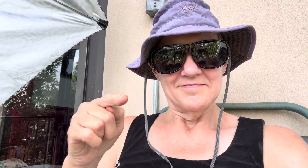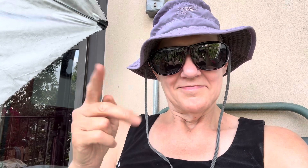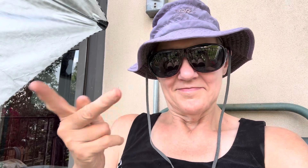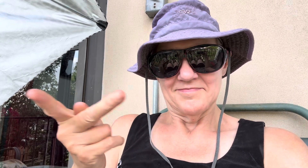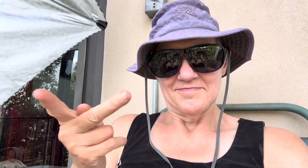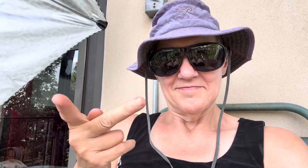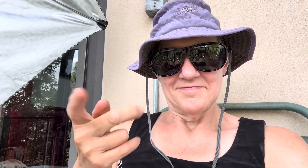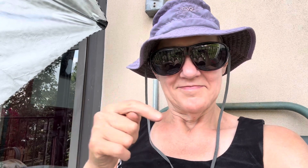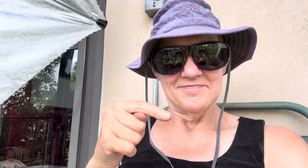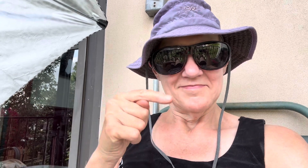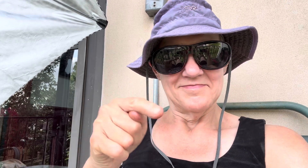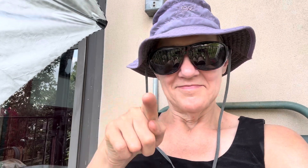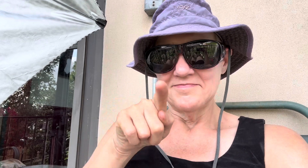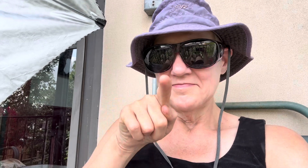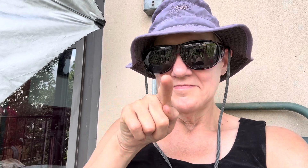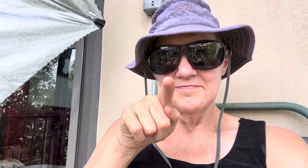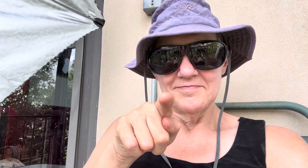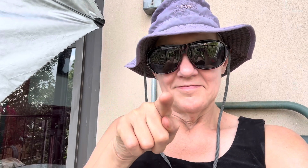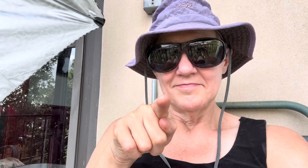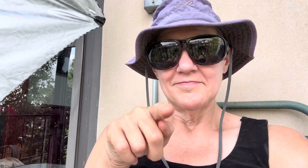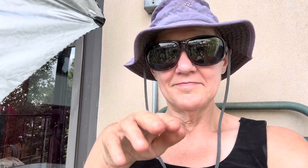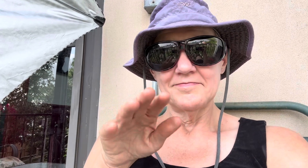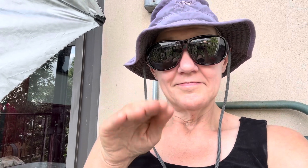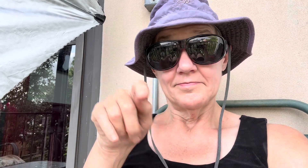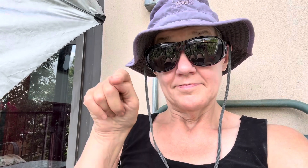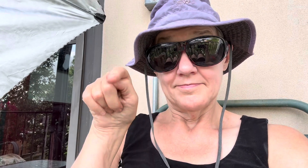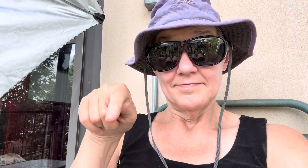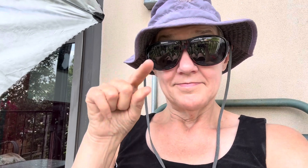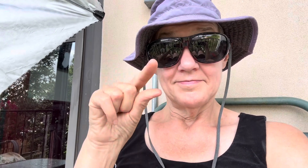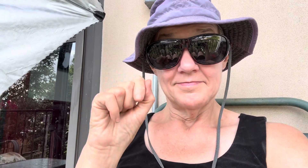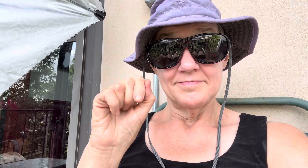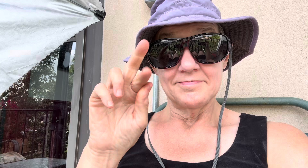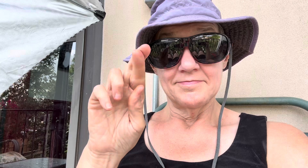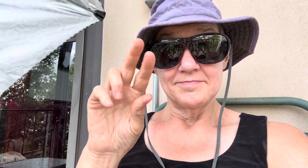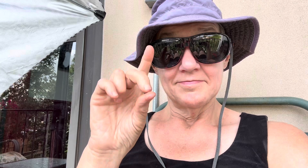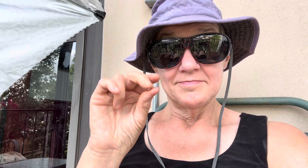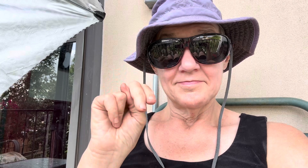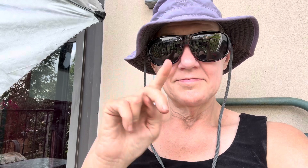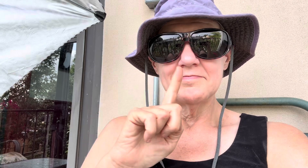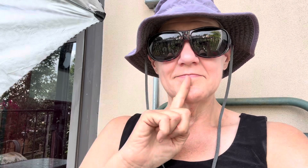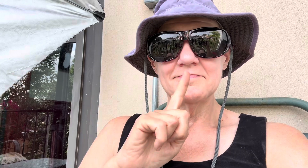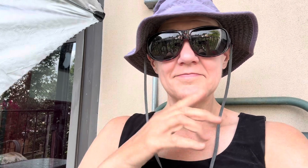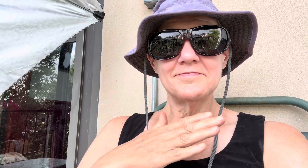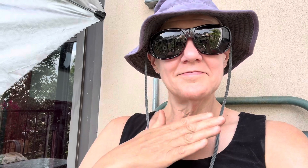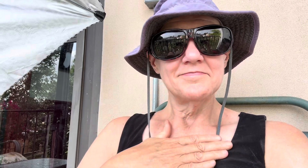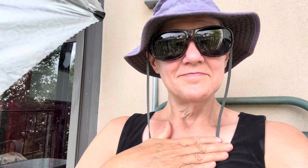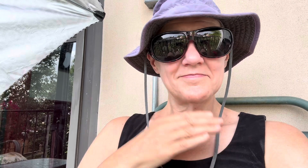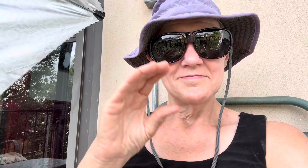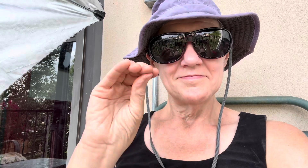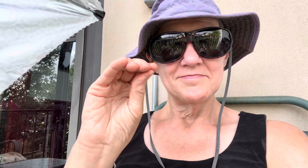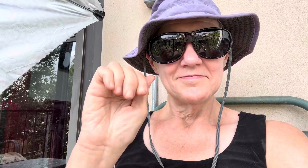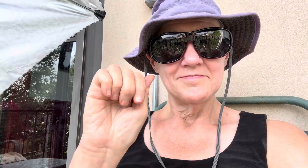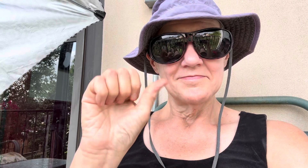you. This garden is my oasis, and yes, it keeps me active and gives me healthy